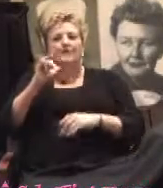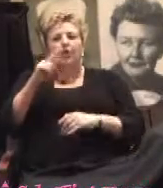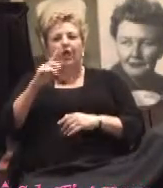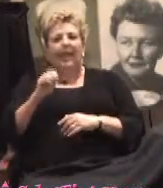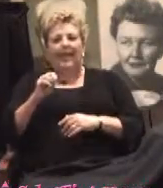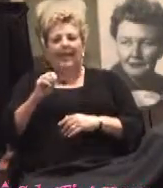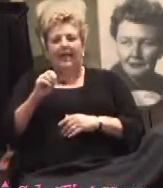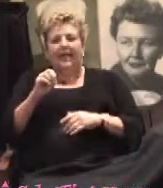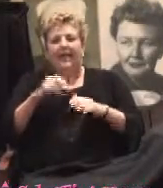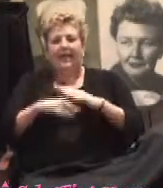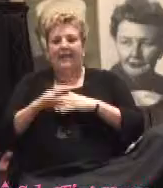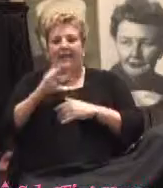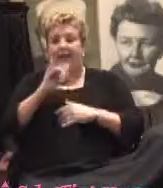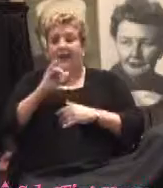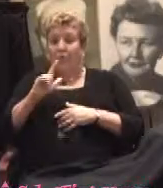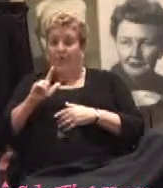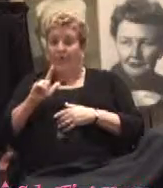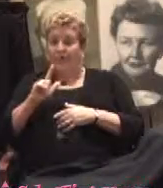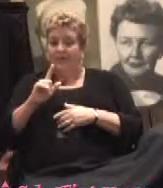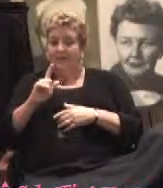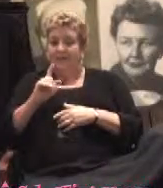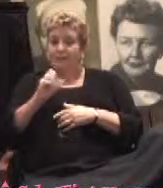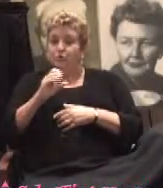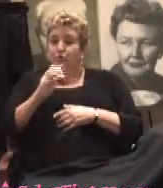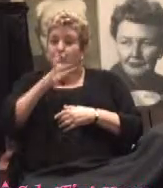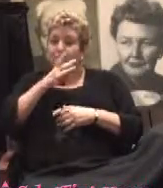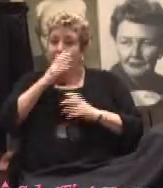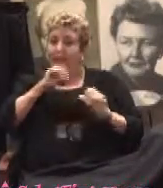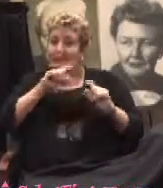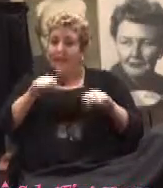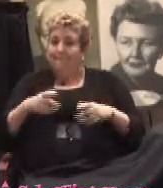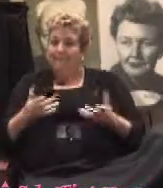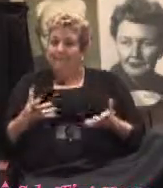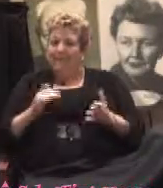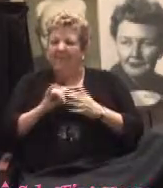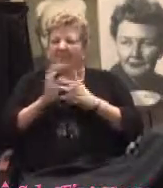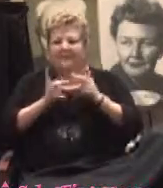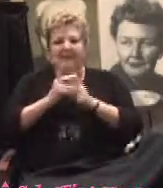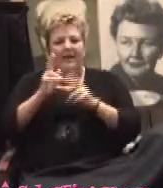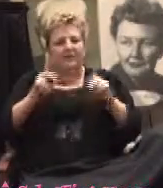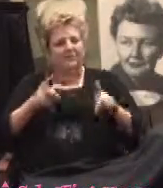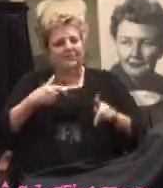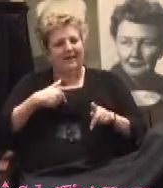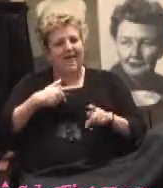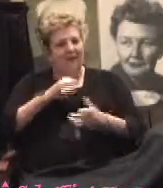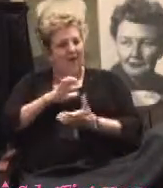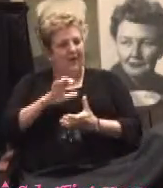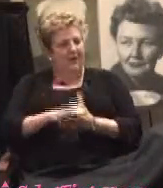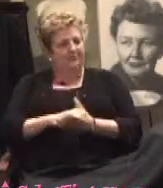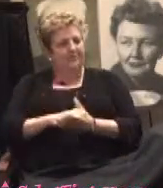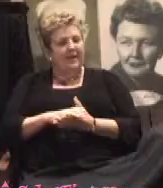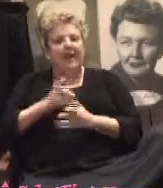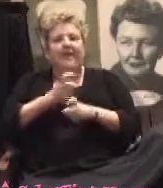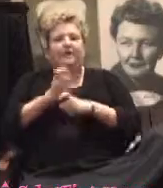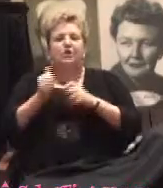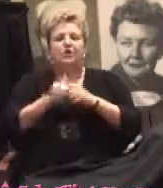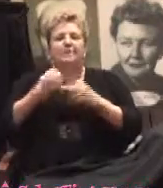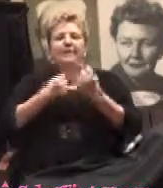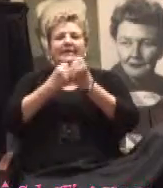reunion? Because that's the kind of person I married. And I joked with my sponsor when I was getting on that plane. I said, you know, man, she's